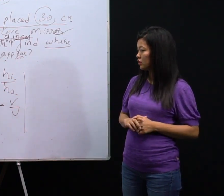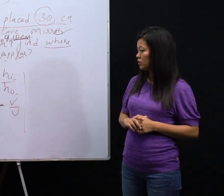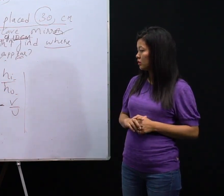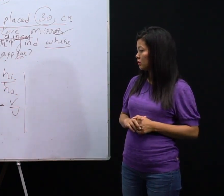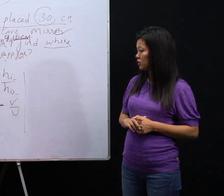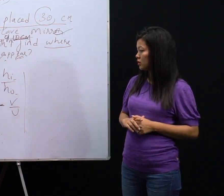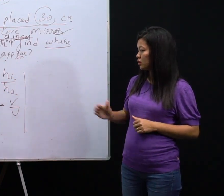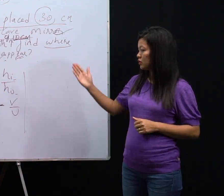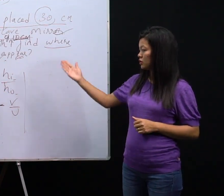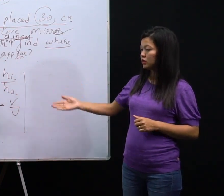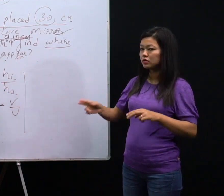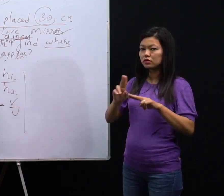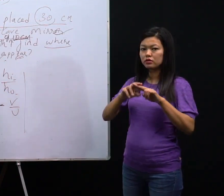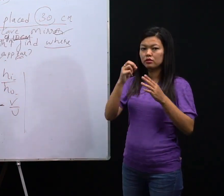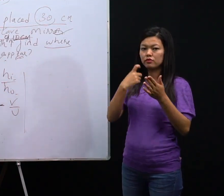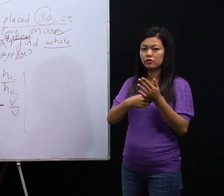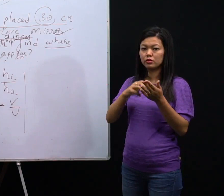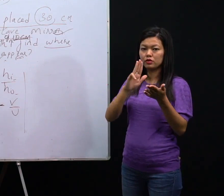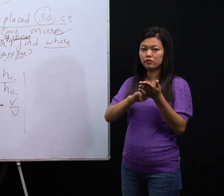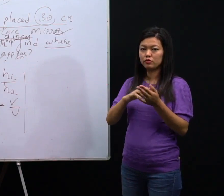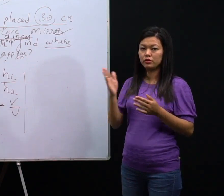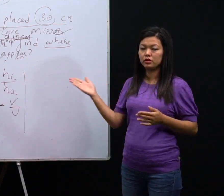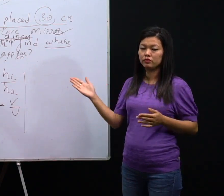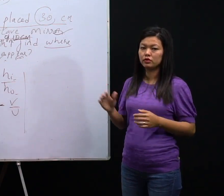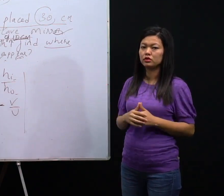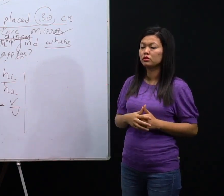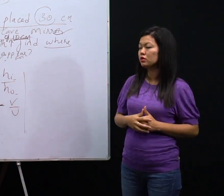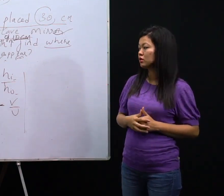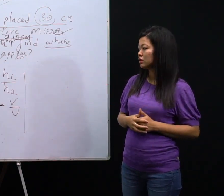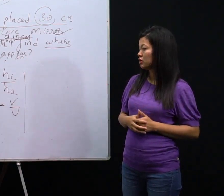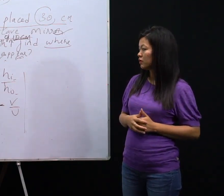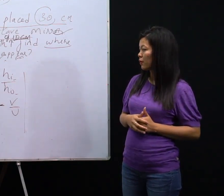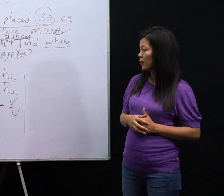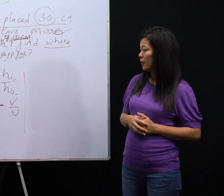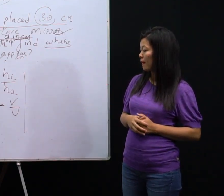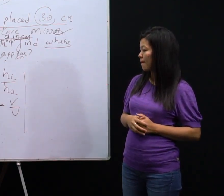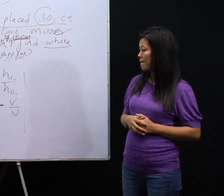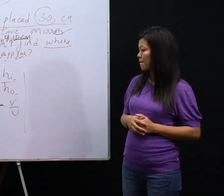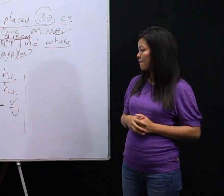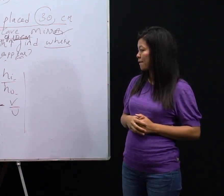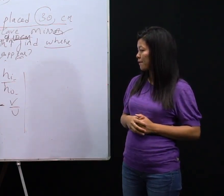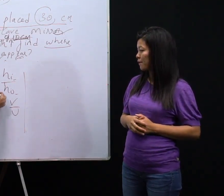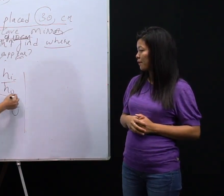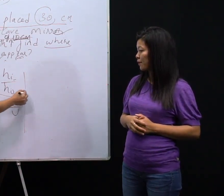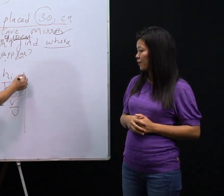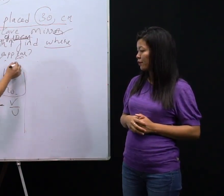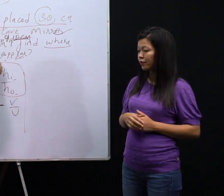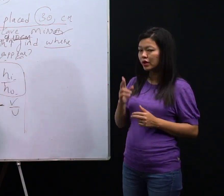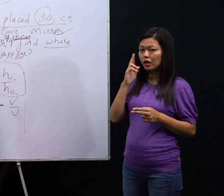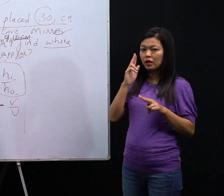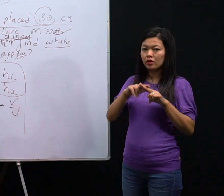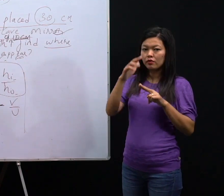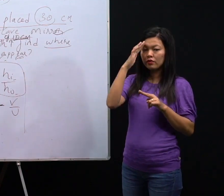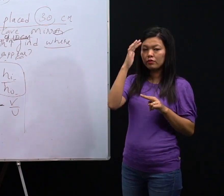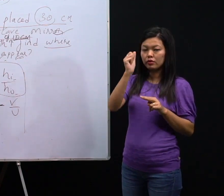Clear? Magnification in terms of spherical mirror. Now, if you know this formula,